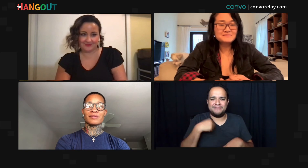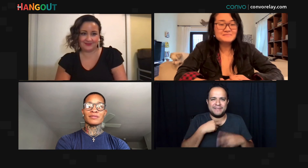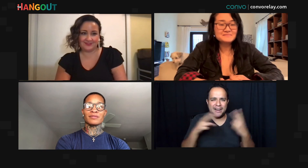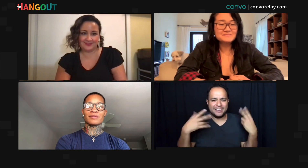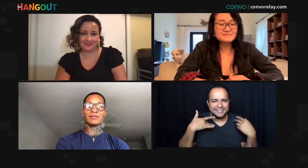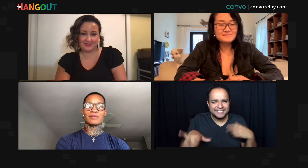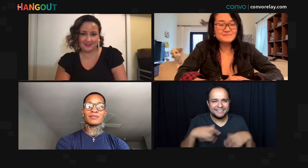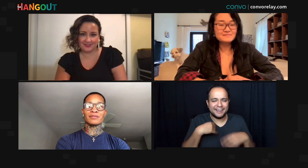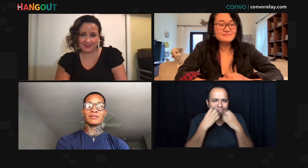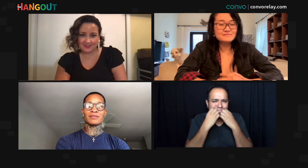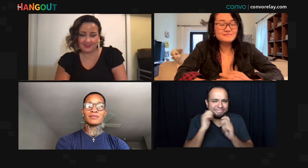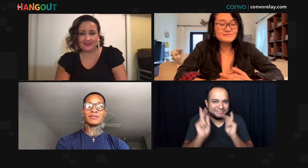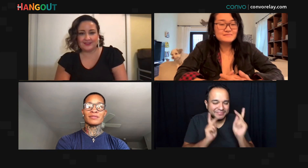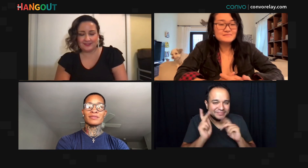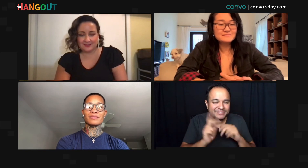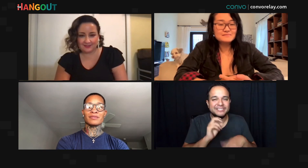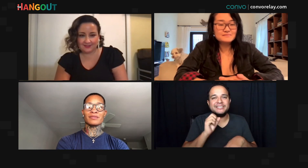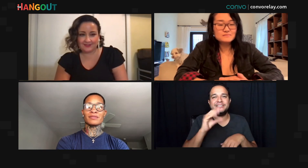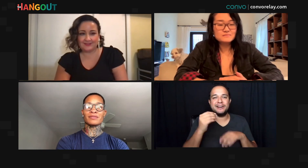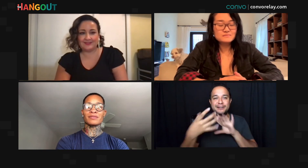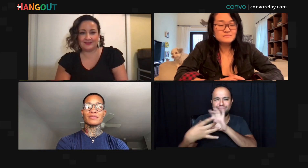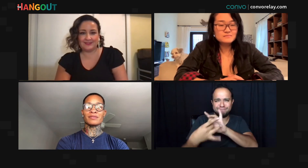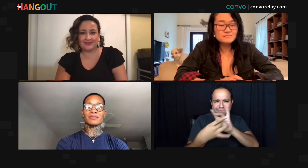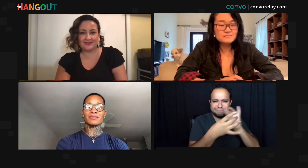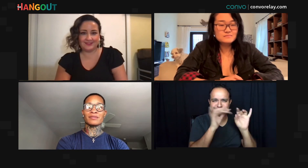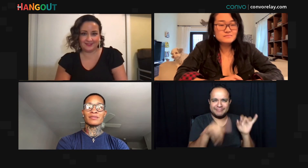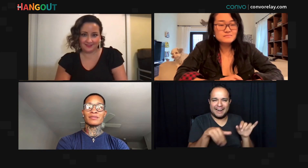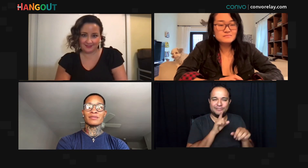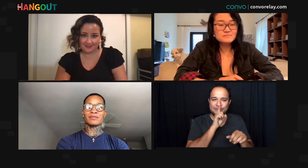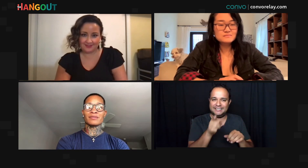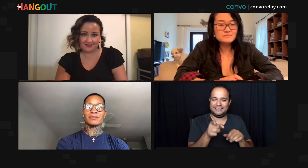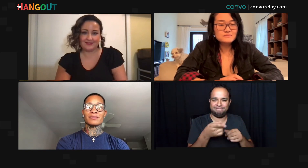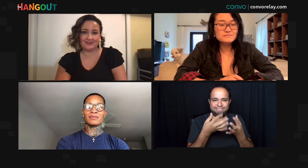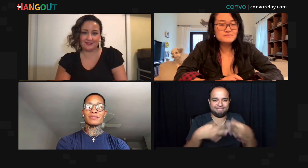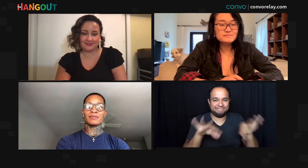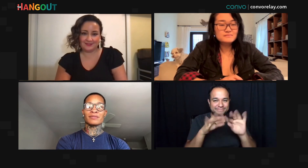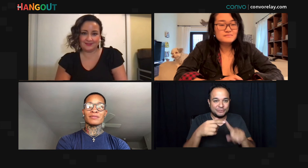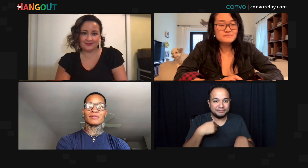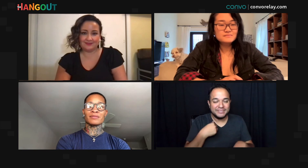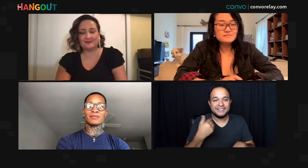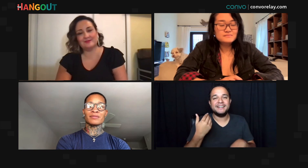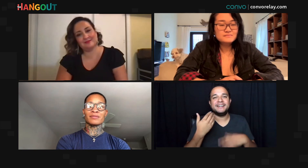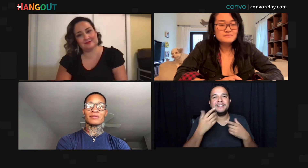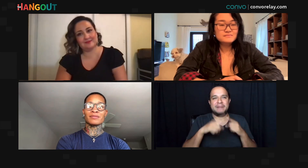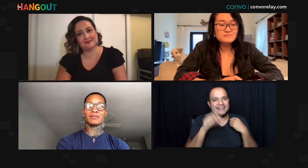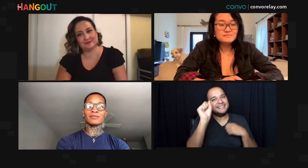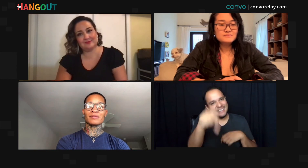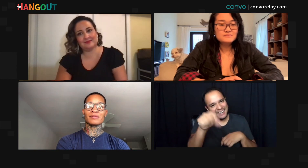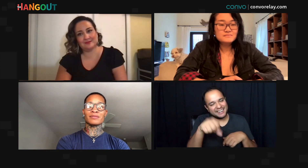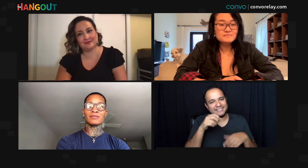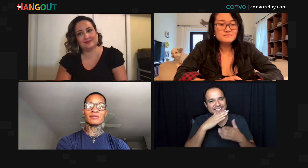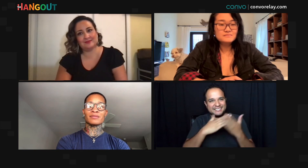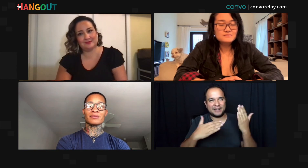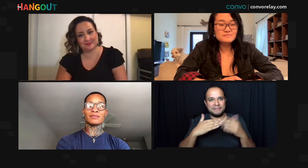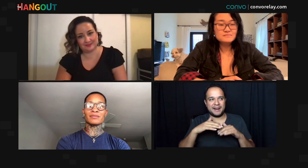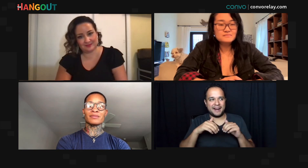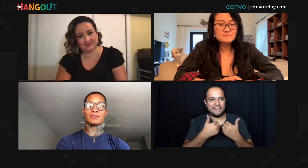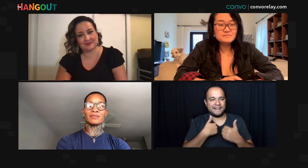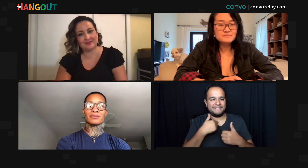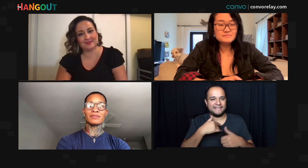personality and just who I am. I really care about people. I care about those connections, and that's important to me. So,